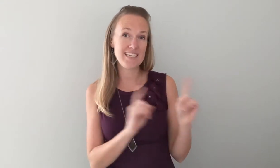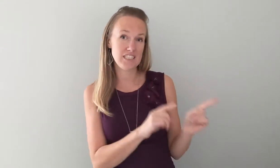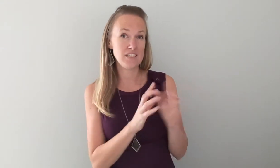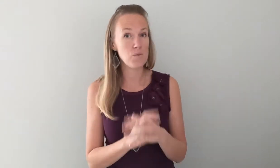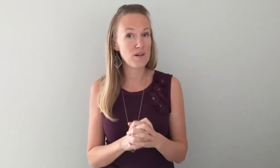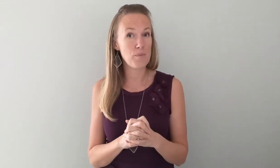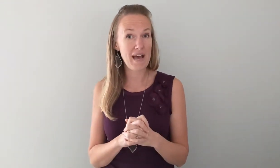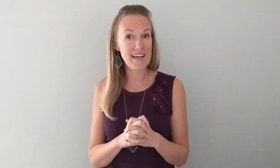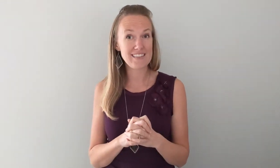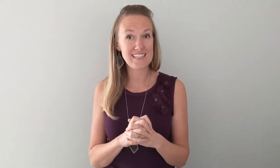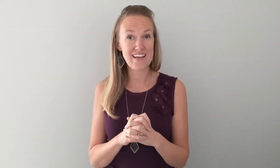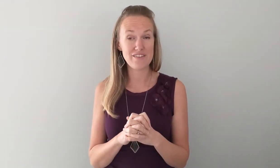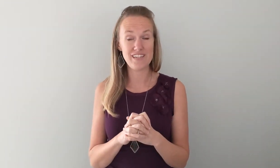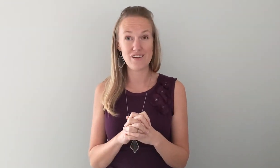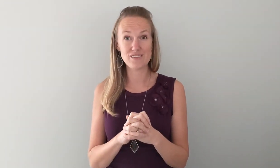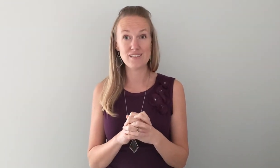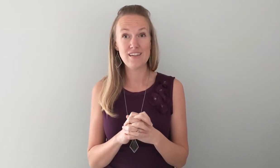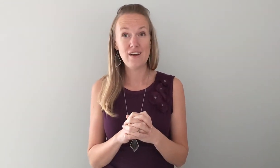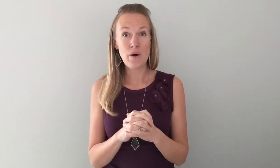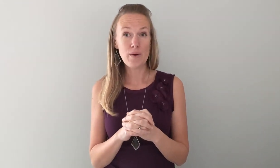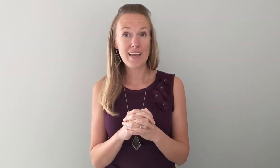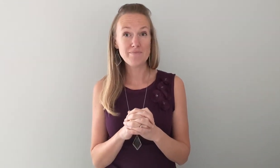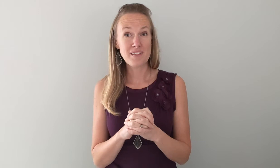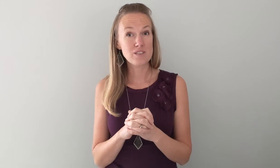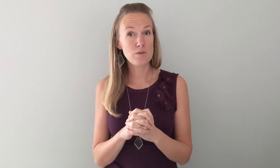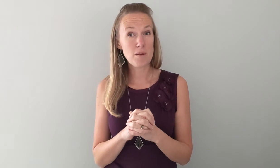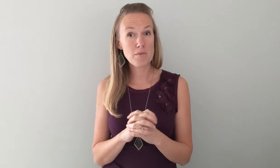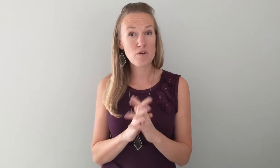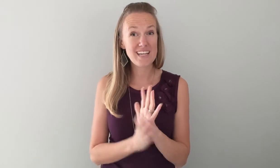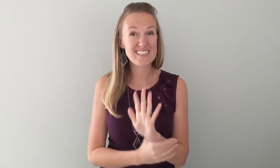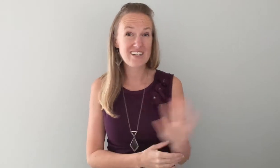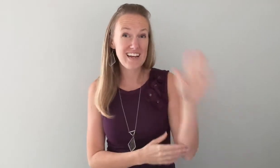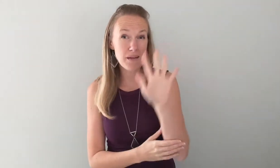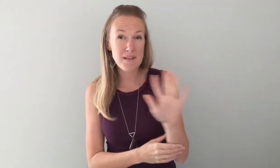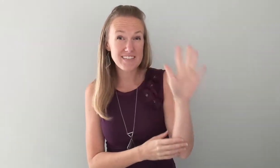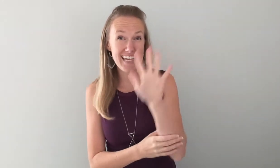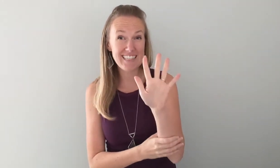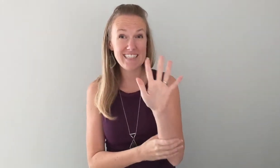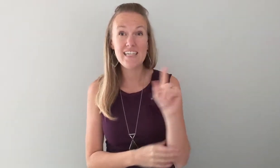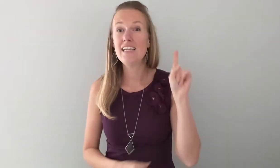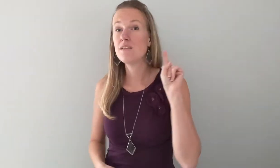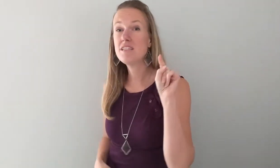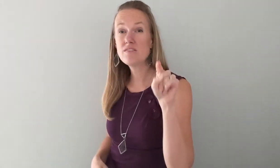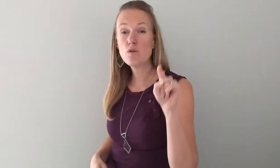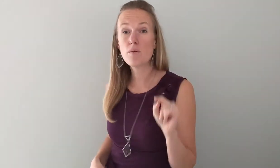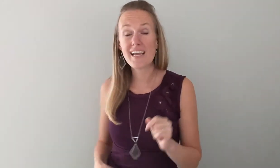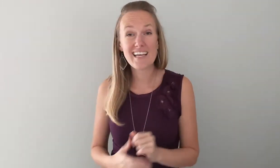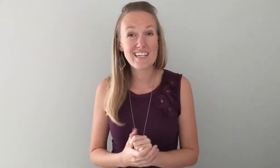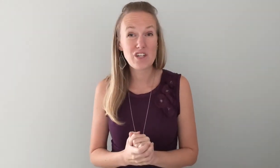explanation, you want to go back to the other videos. Okay? So remember, before I get started, I'm left-handed. It means if you are right-handed, you're going to